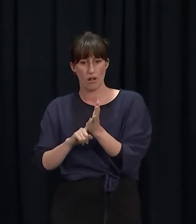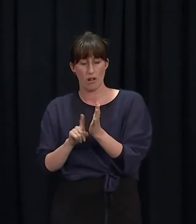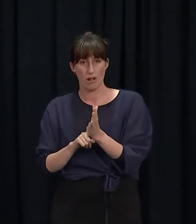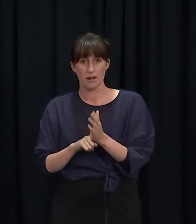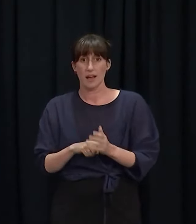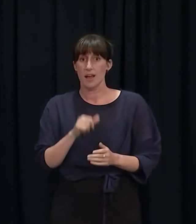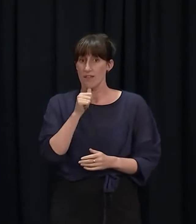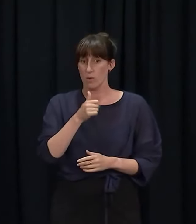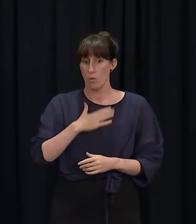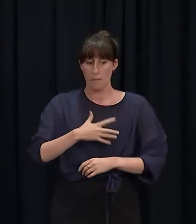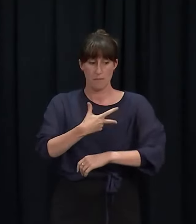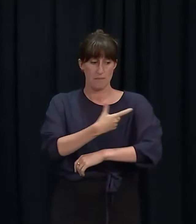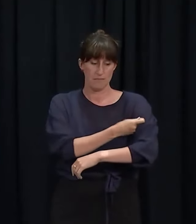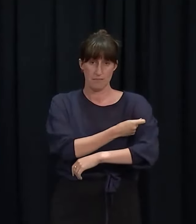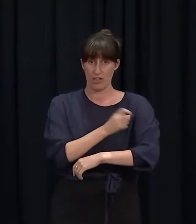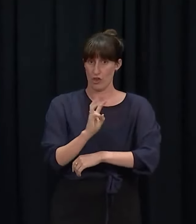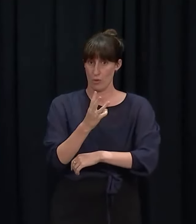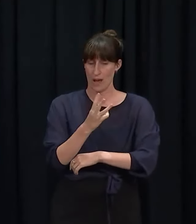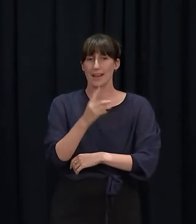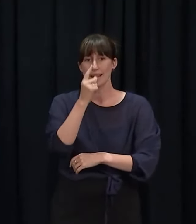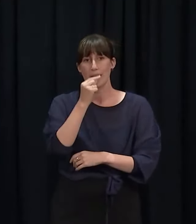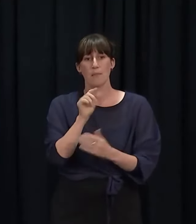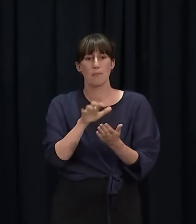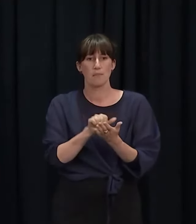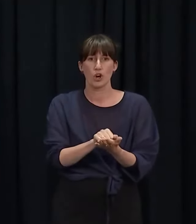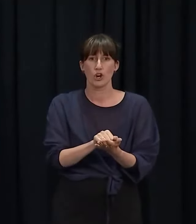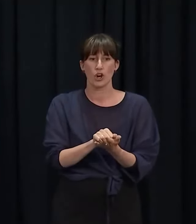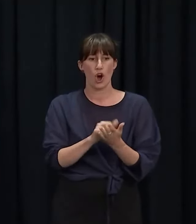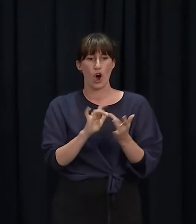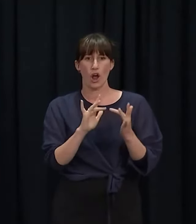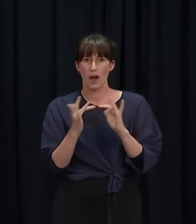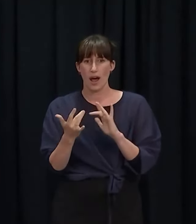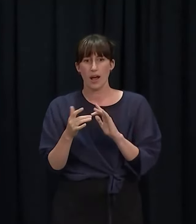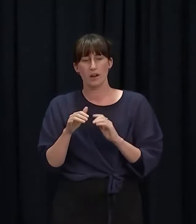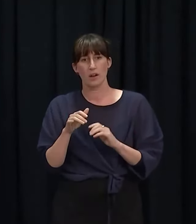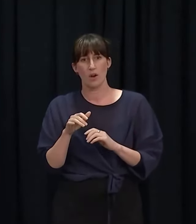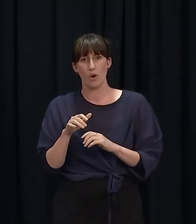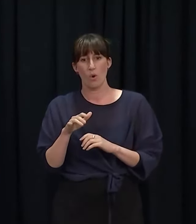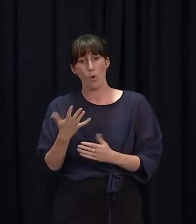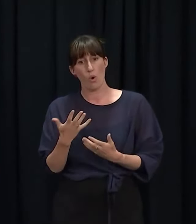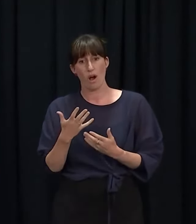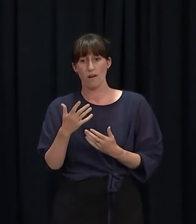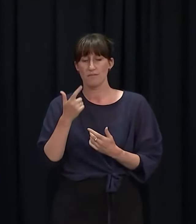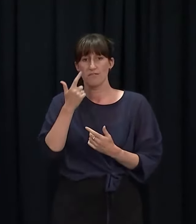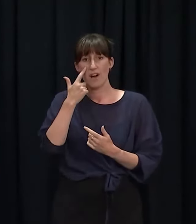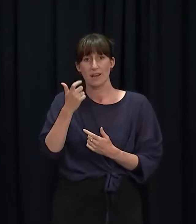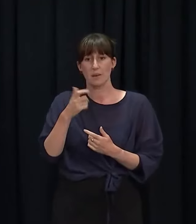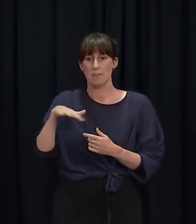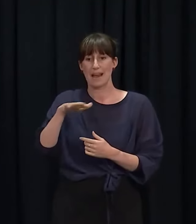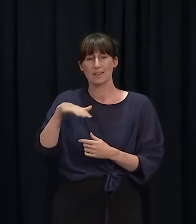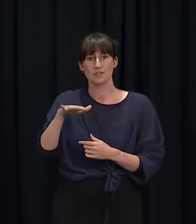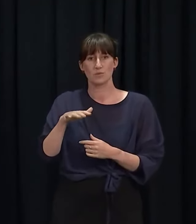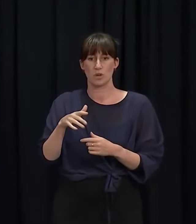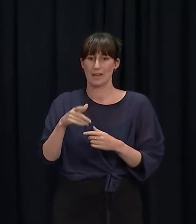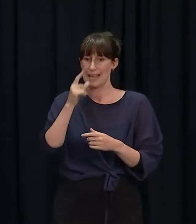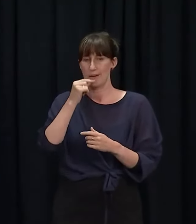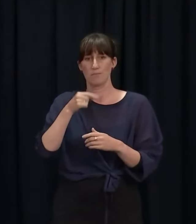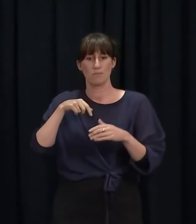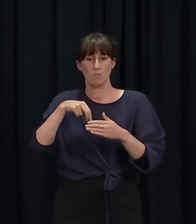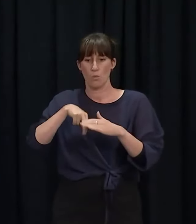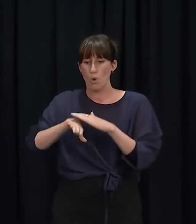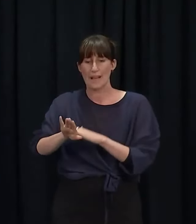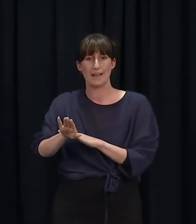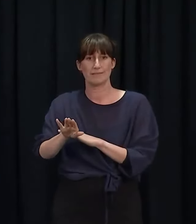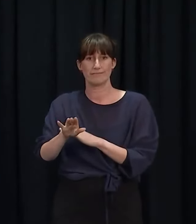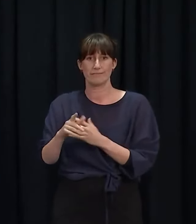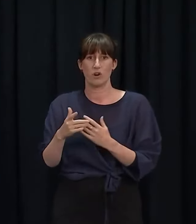booster at bookmyvaccine.nz or find a walk-in or drive-through at healthpoint.co.nz.